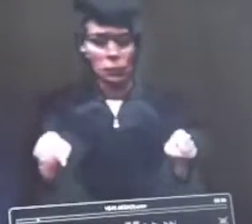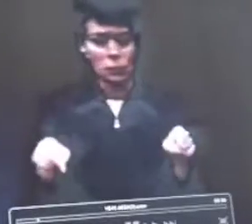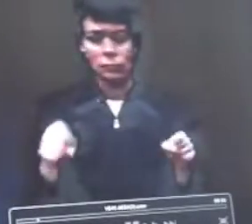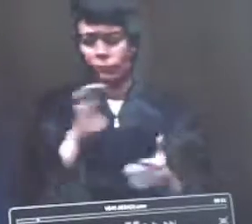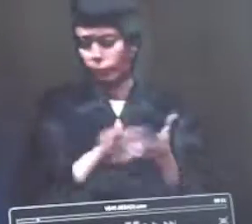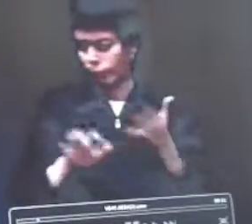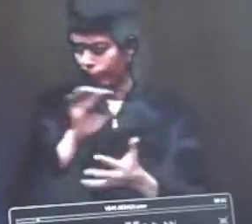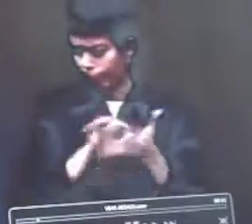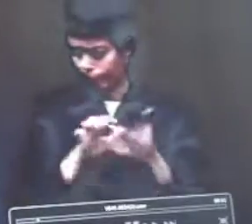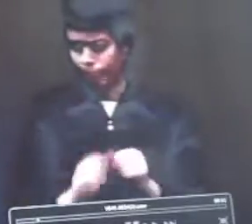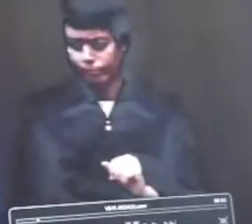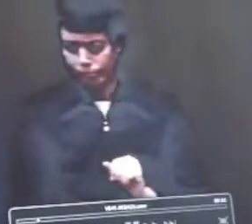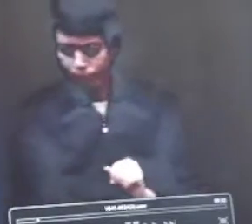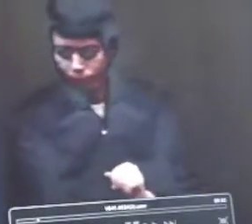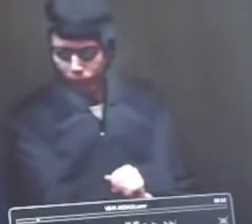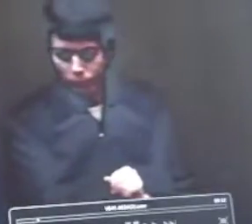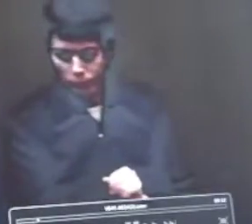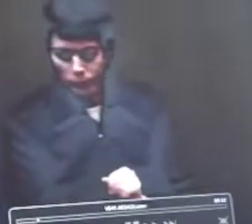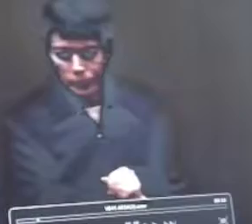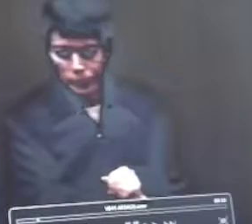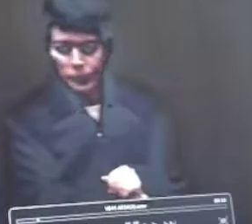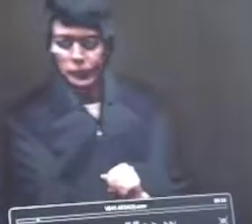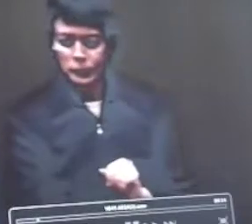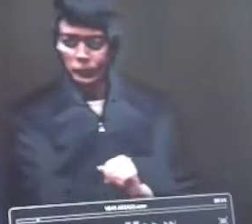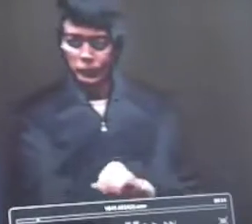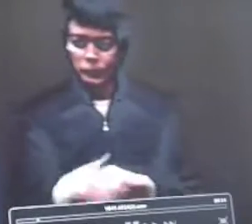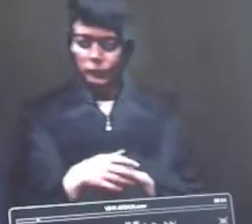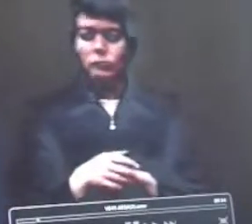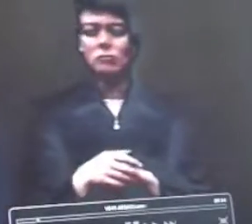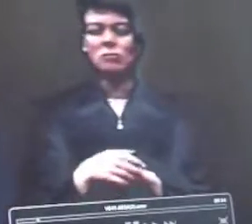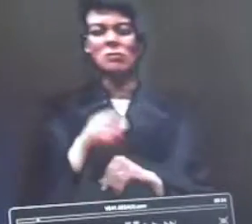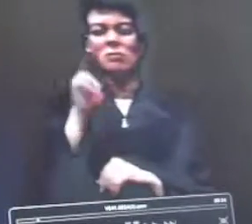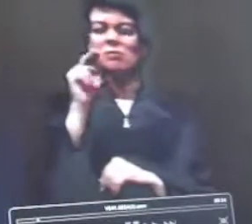would miss which perspective the deaf person was talking about.